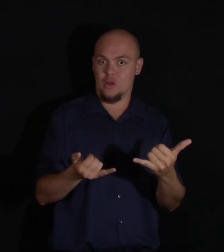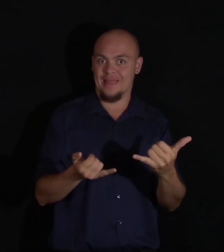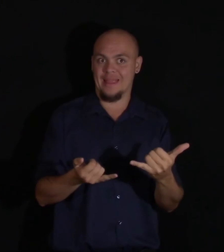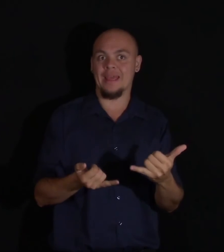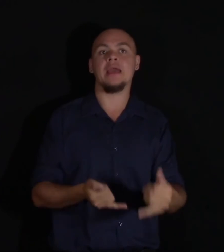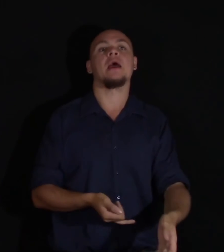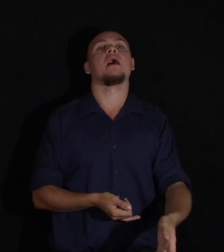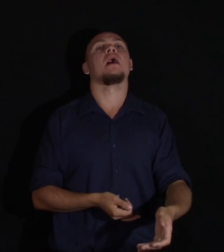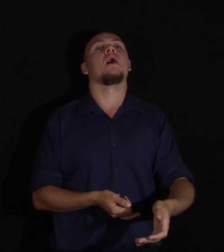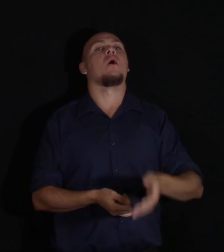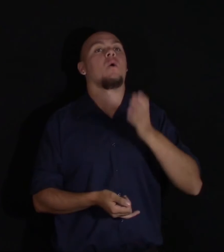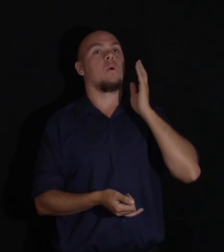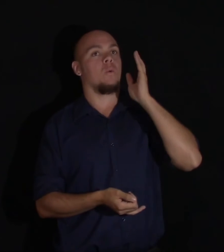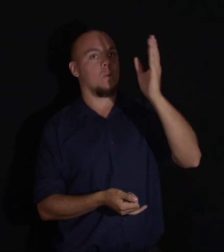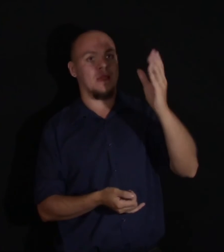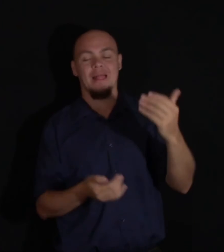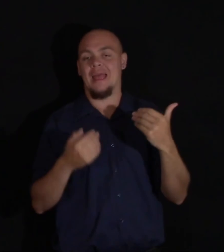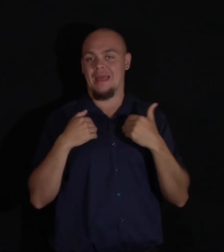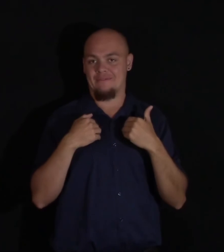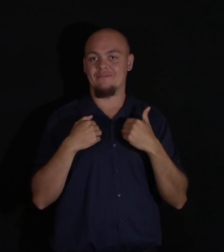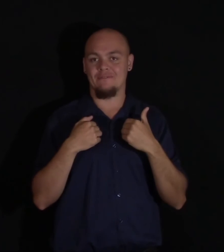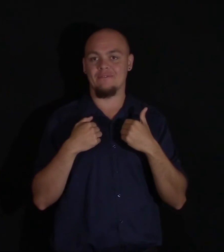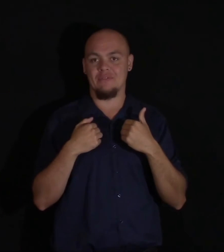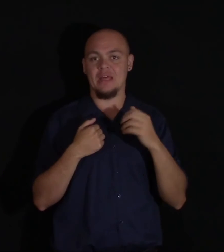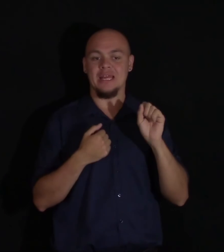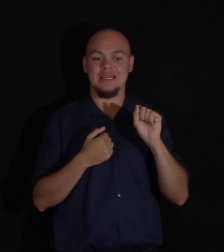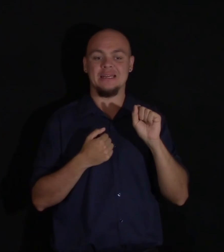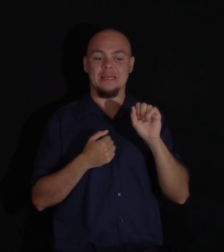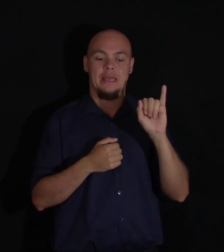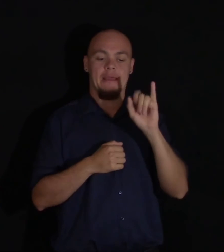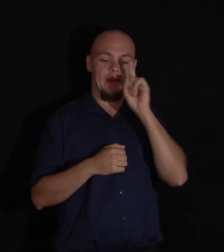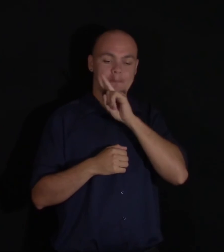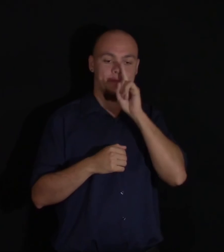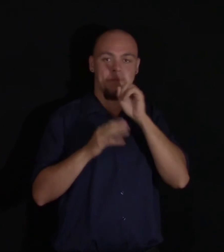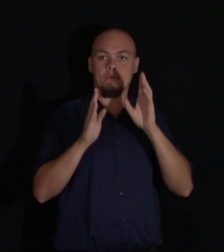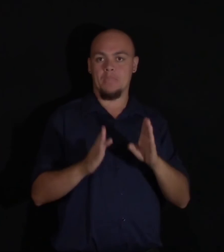from imposter syndrome. 75% of us.